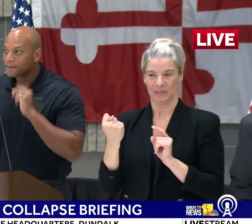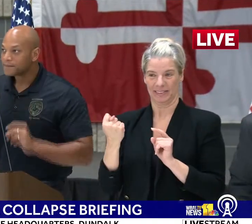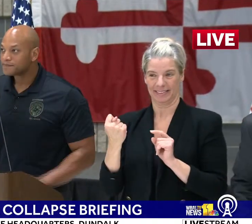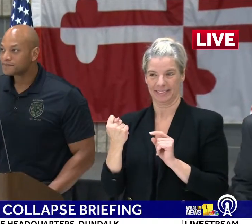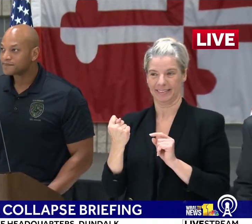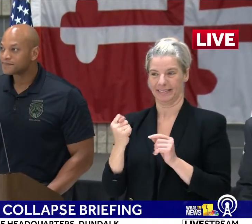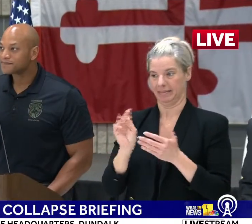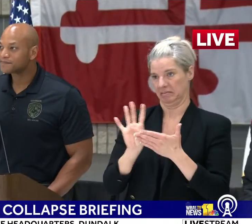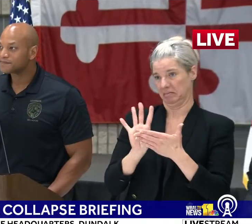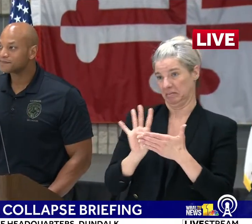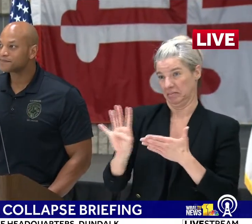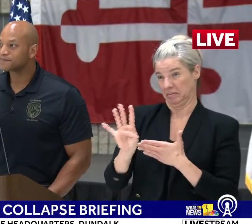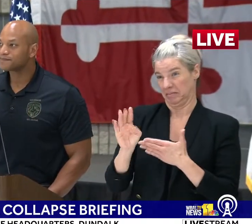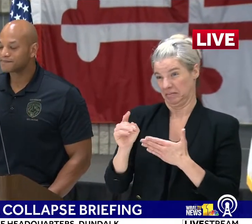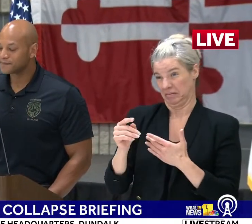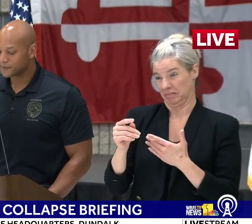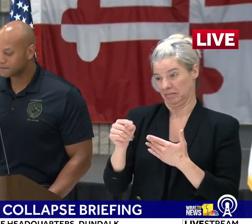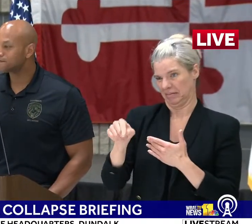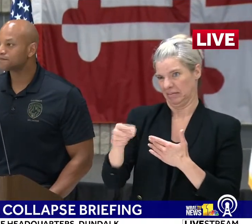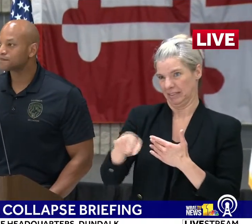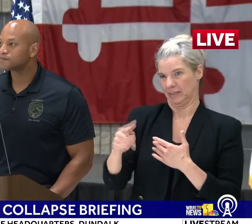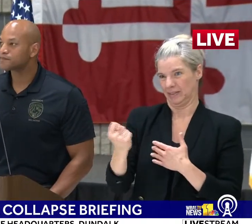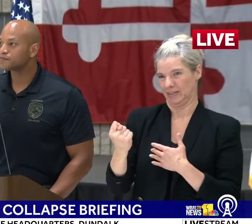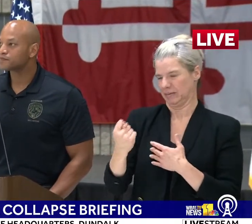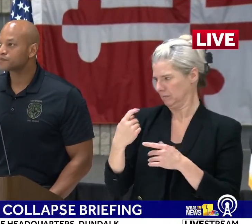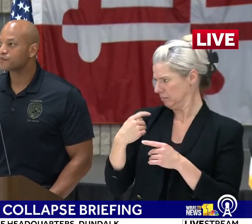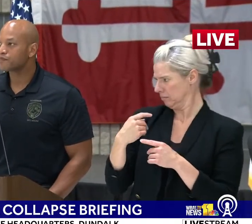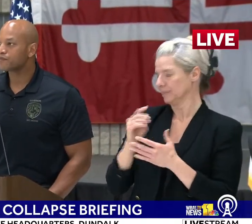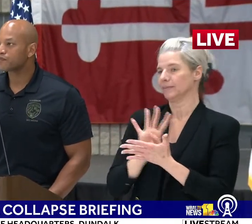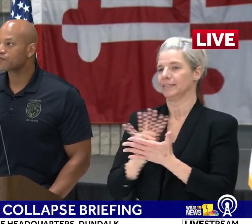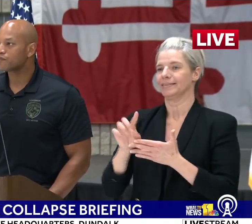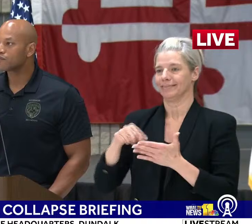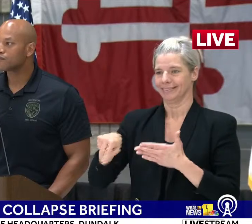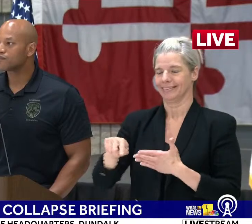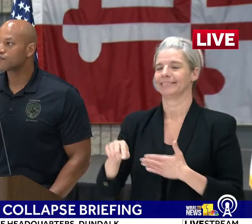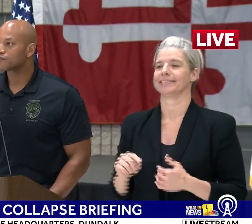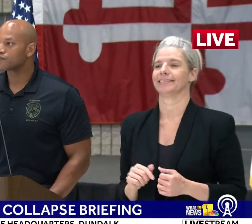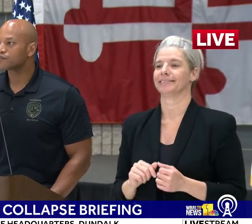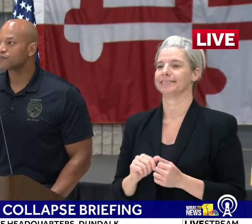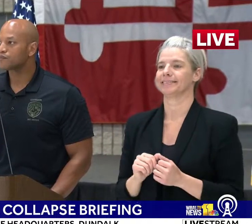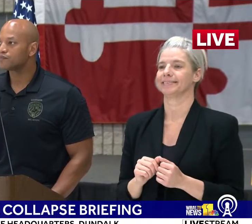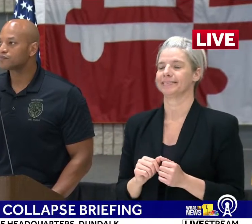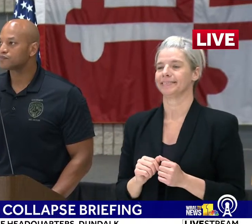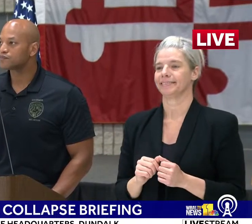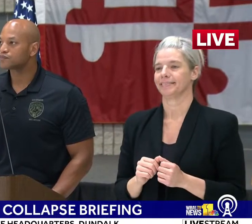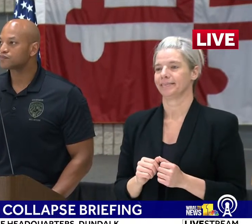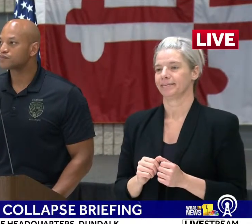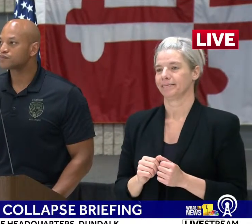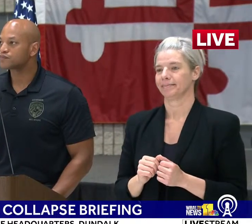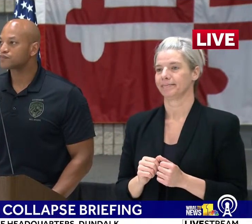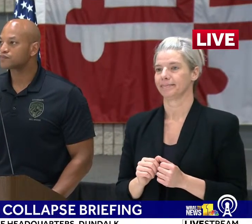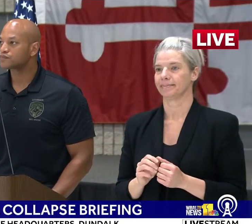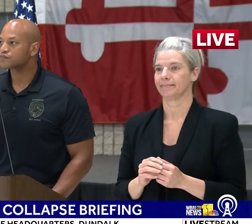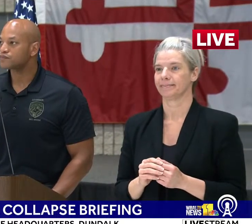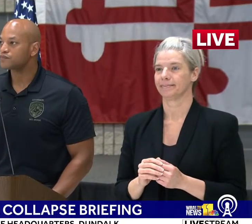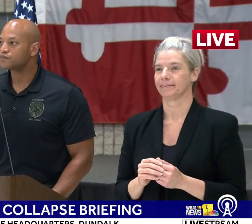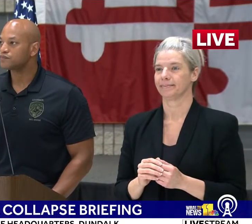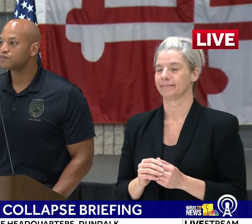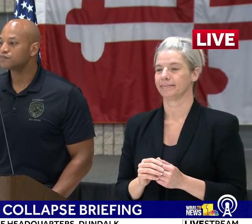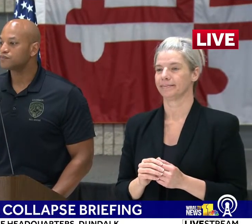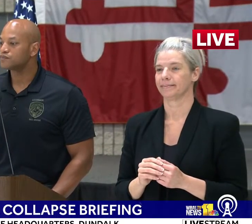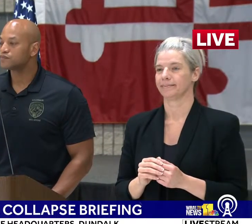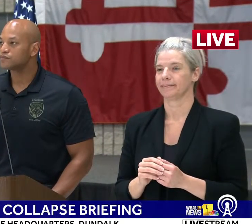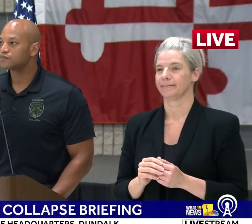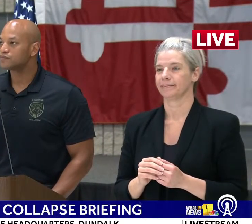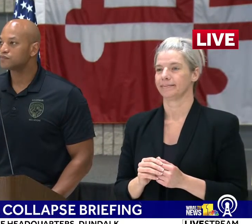4 weeks. God. Not 4 months. 4 weeks. So is there anything, what have you